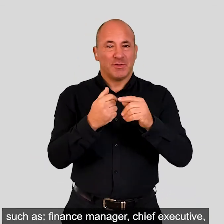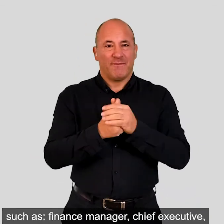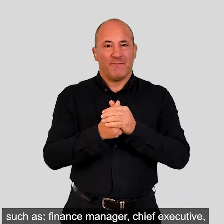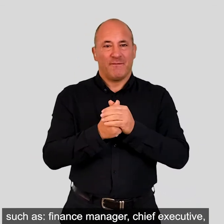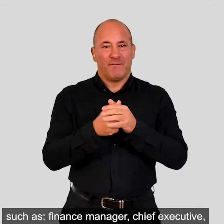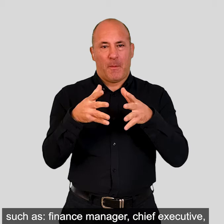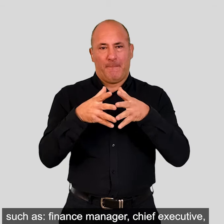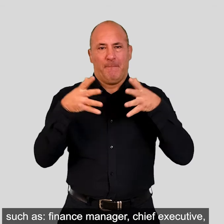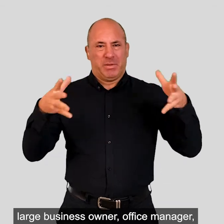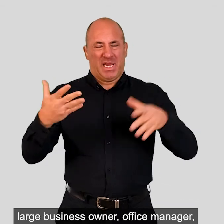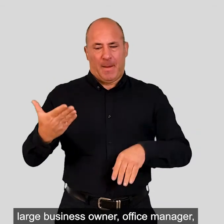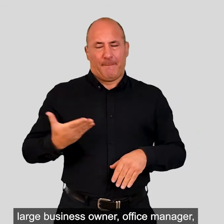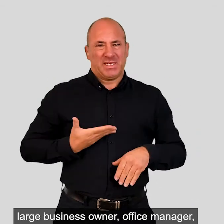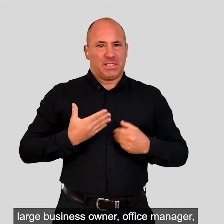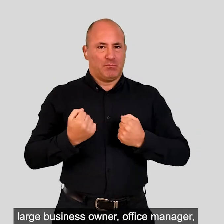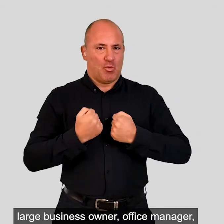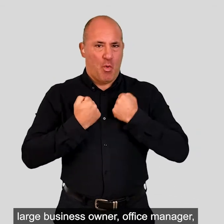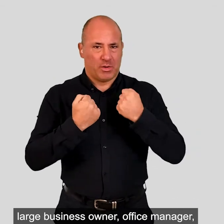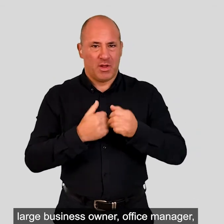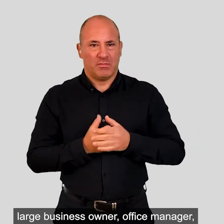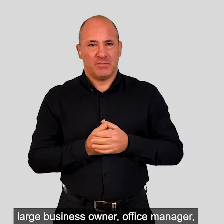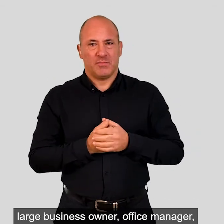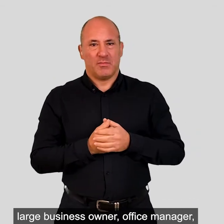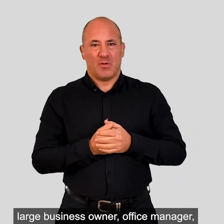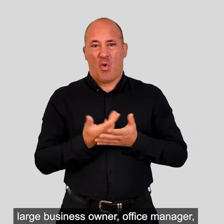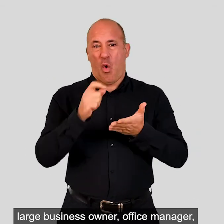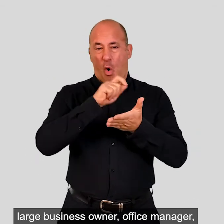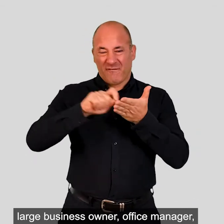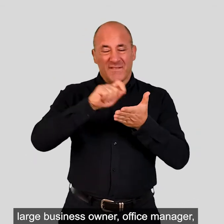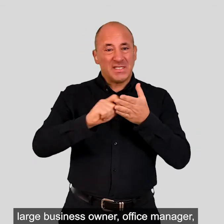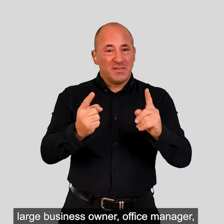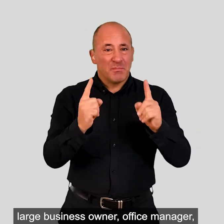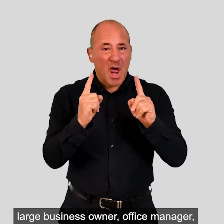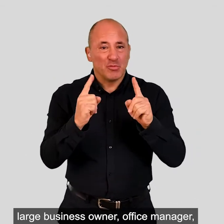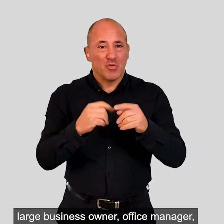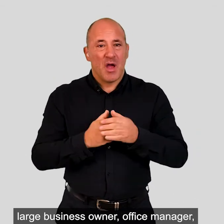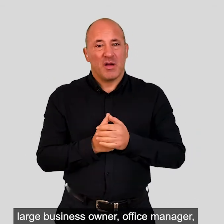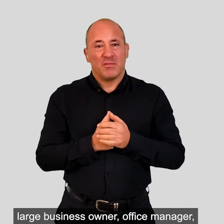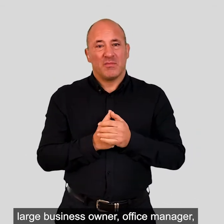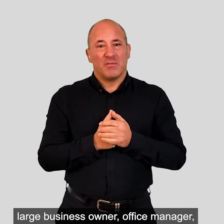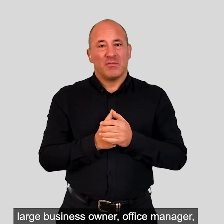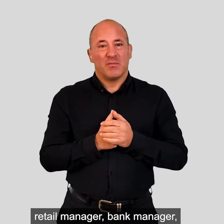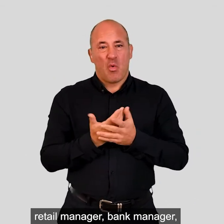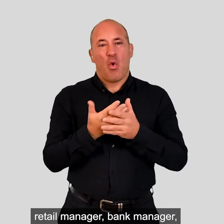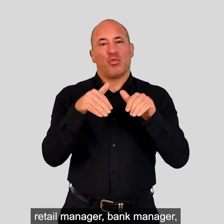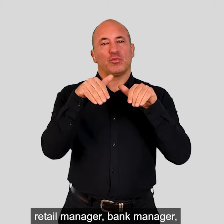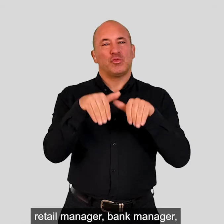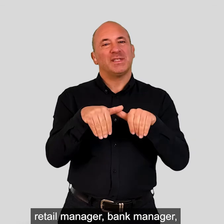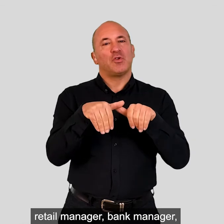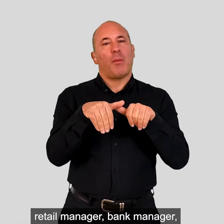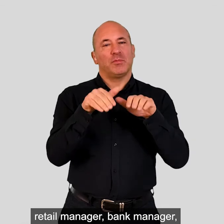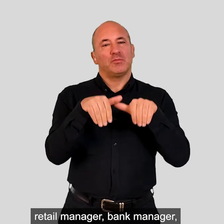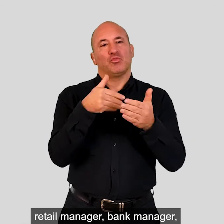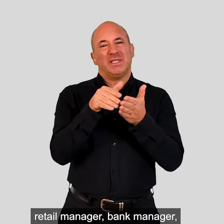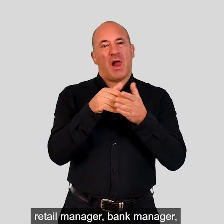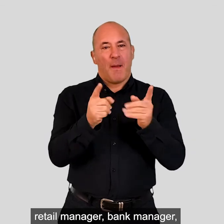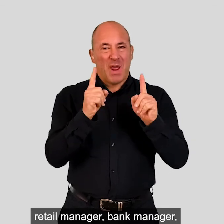executive, large business owner, office manager, retail manager,